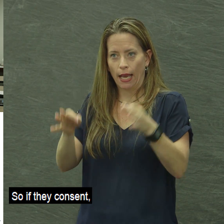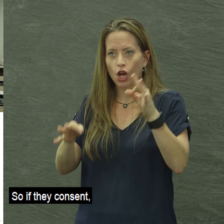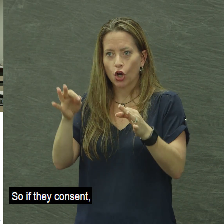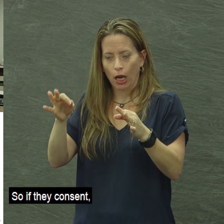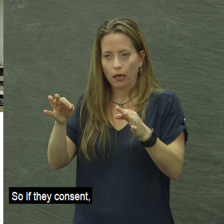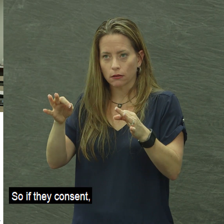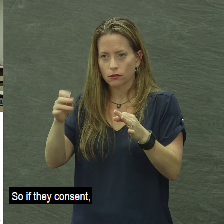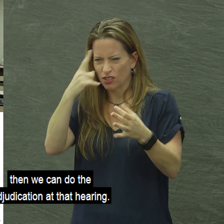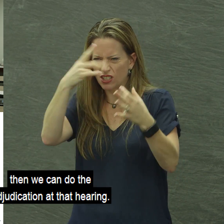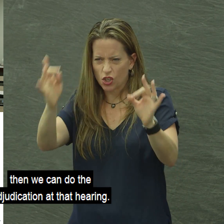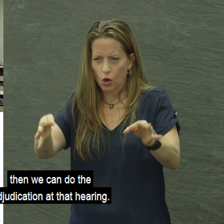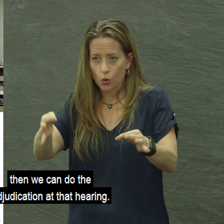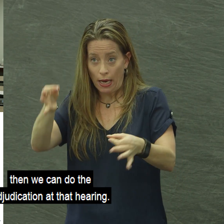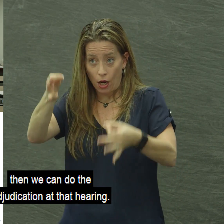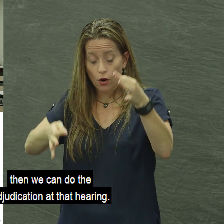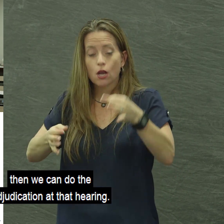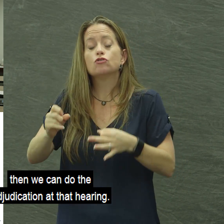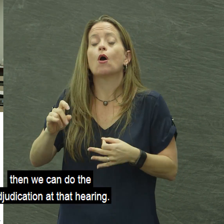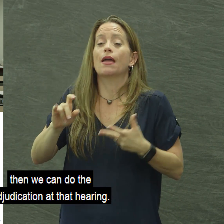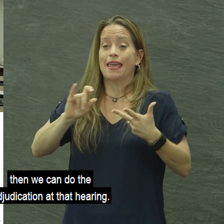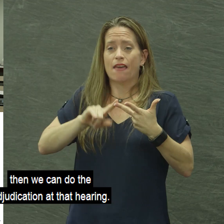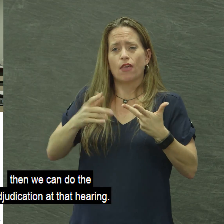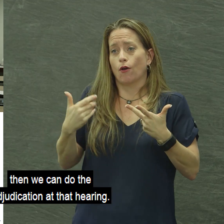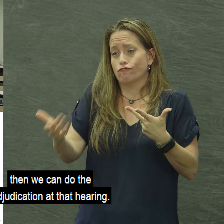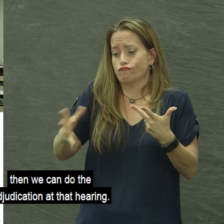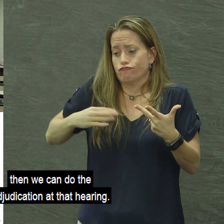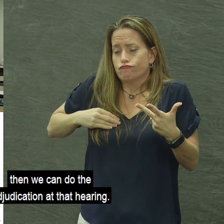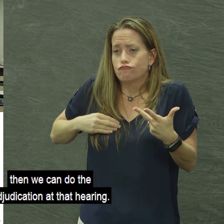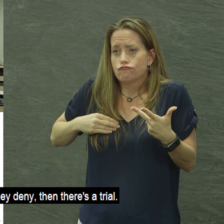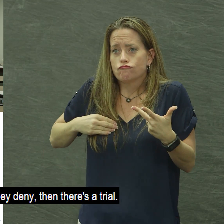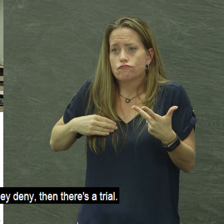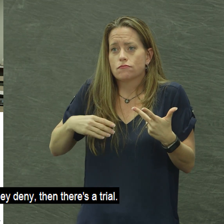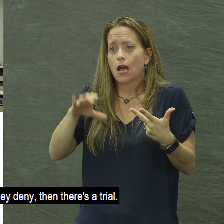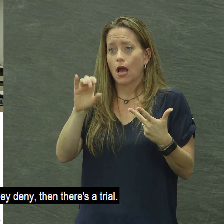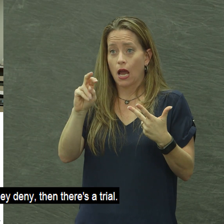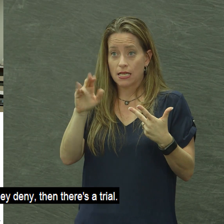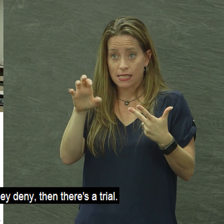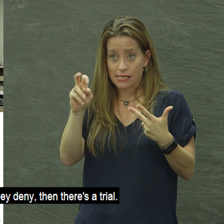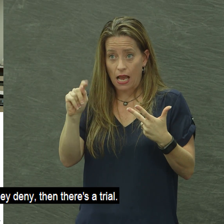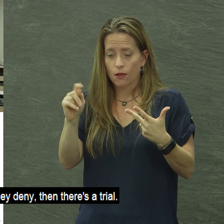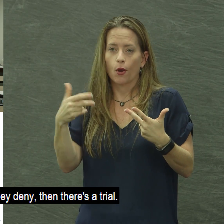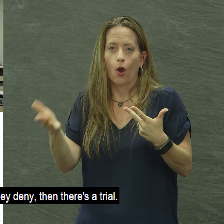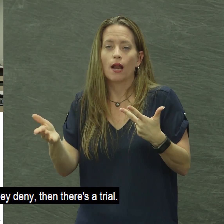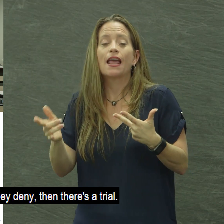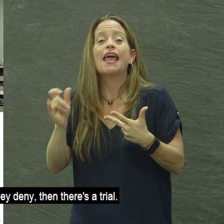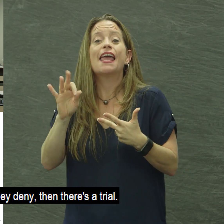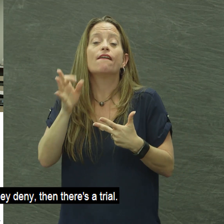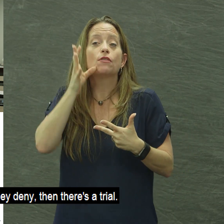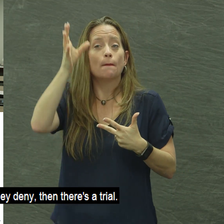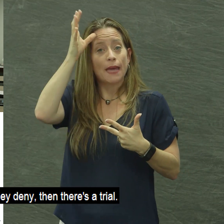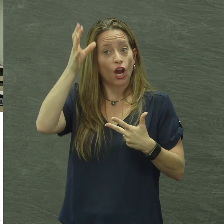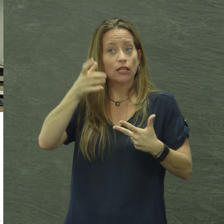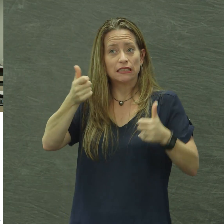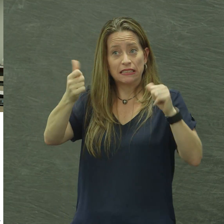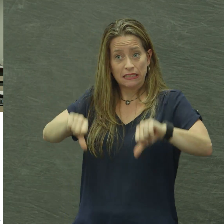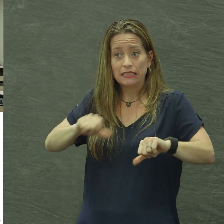So if they consent, then we can do the adjudication at that hearing. If they deny, then there's a trial.